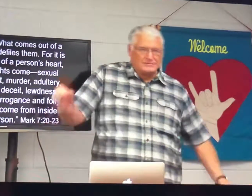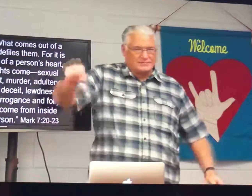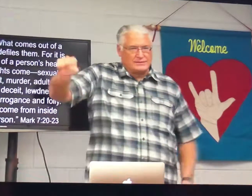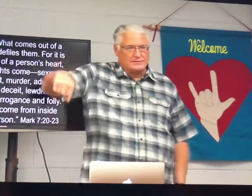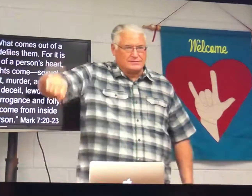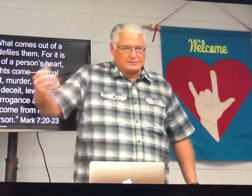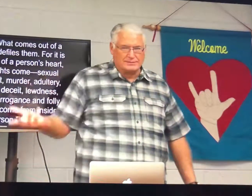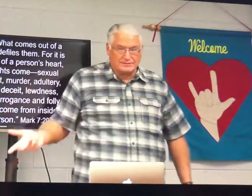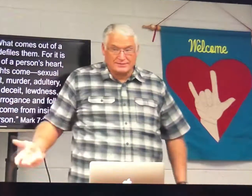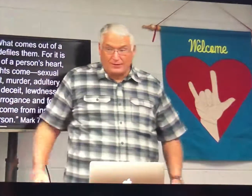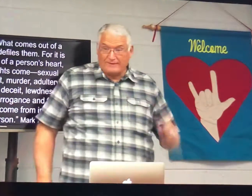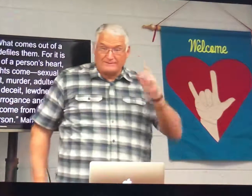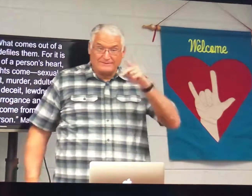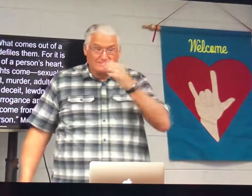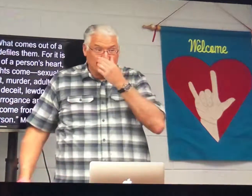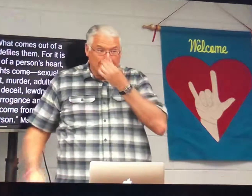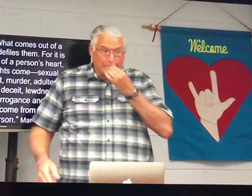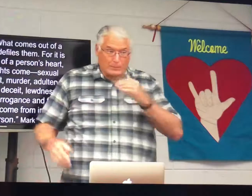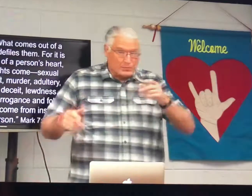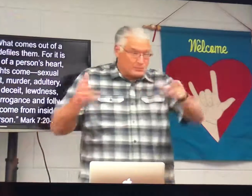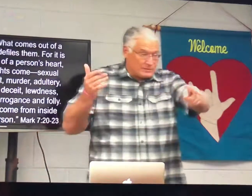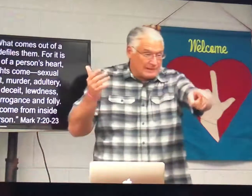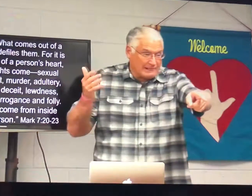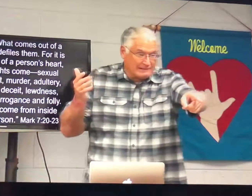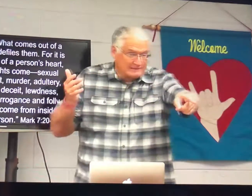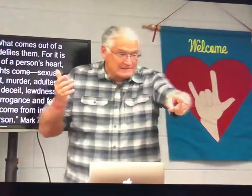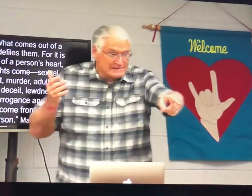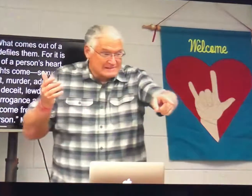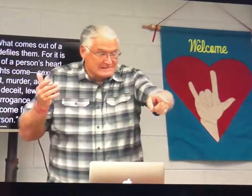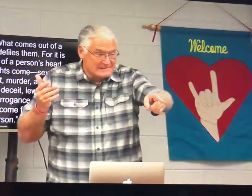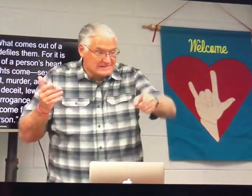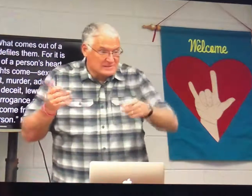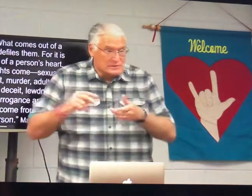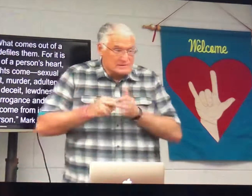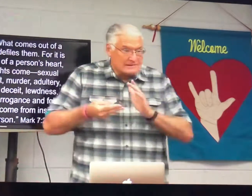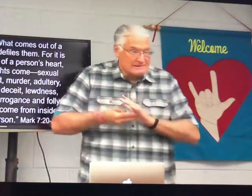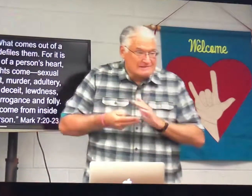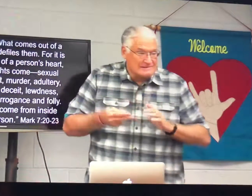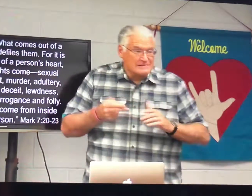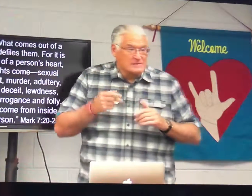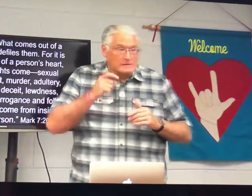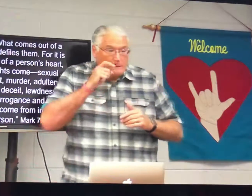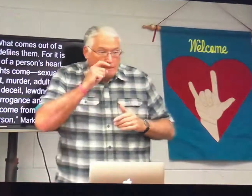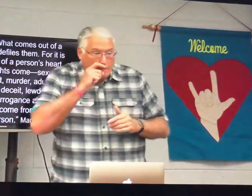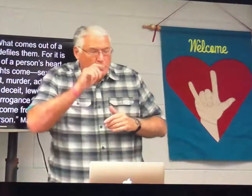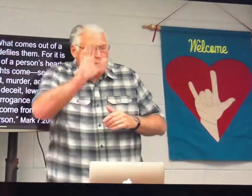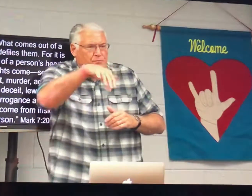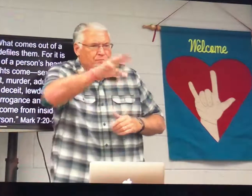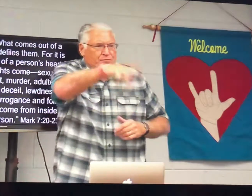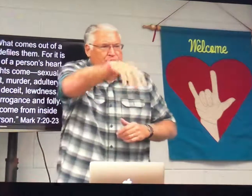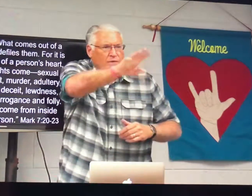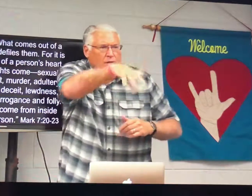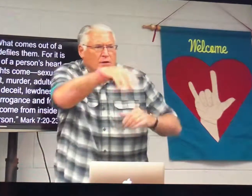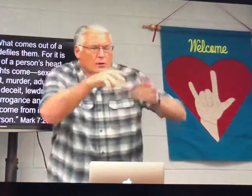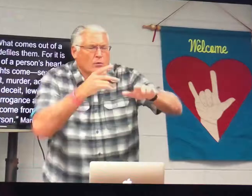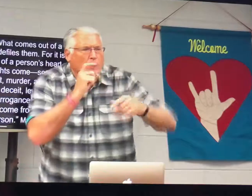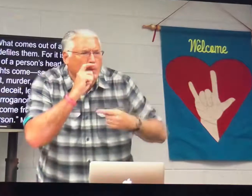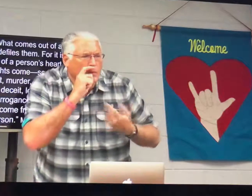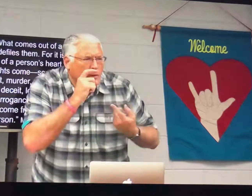There's no natural house spot. Peterson, 2 of 18 for the Orioles against left-handed pitching, and there's